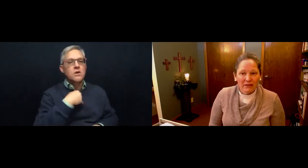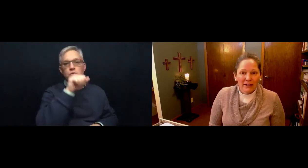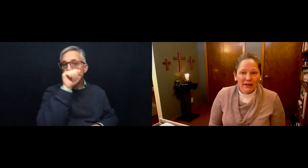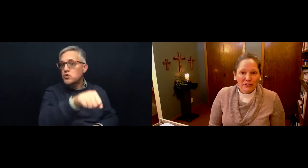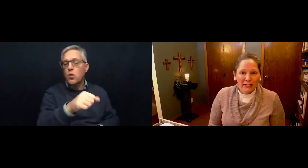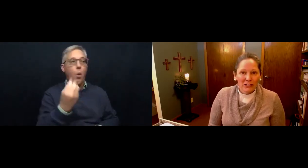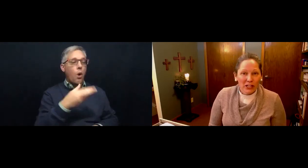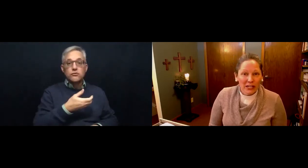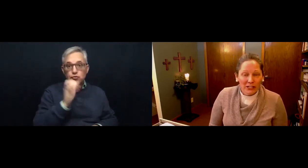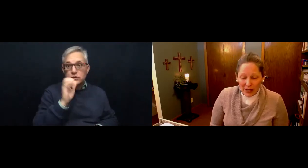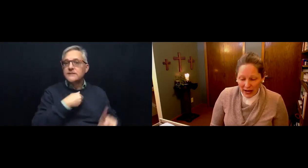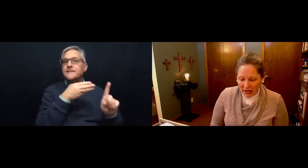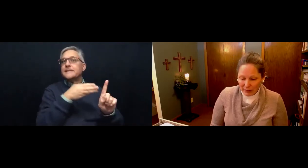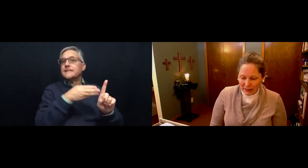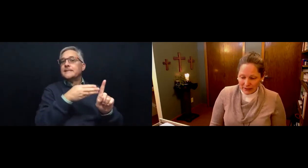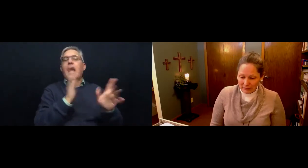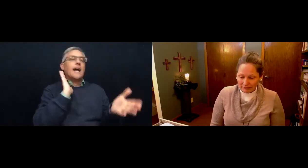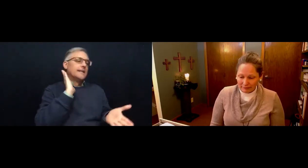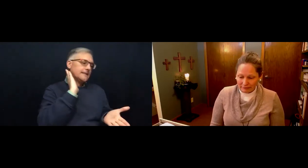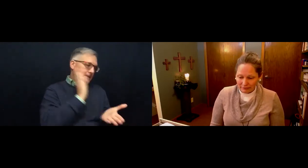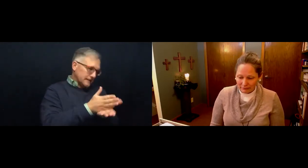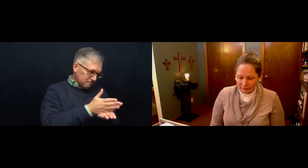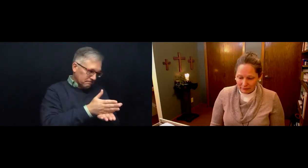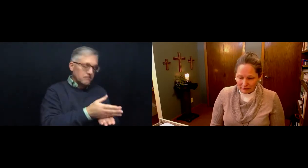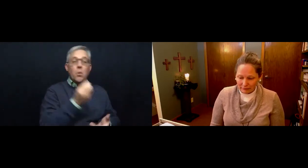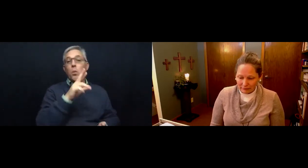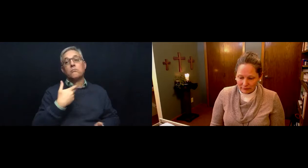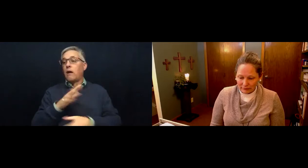maybe try to change a habit.